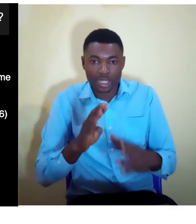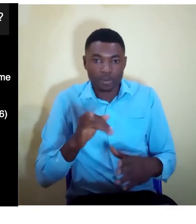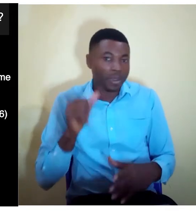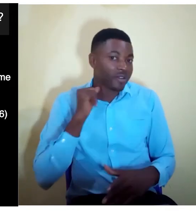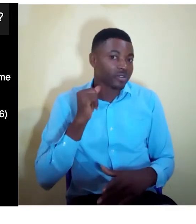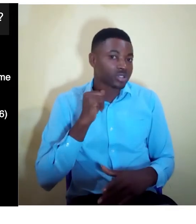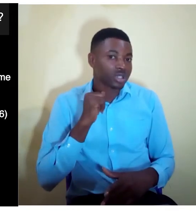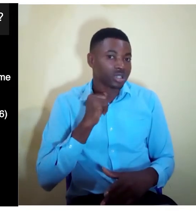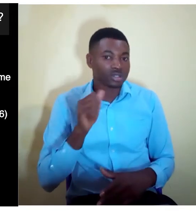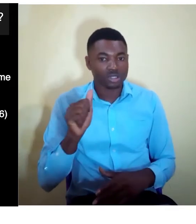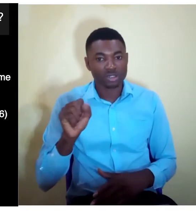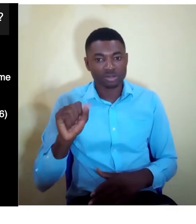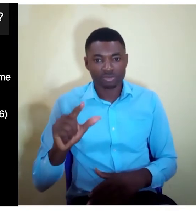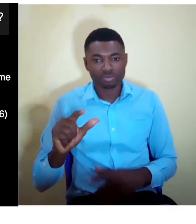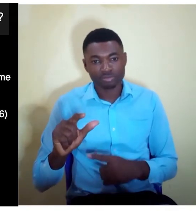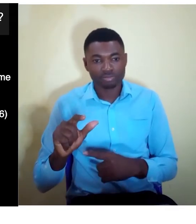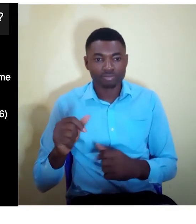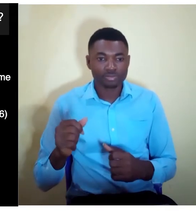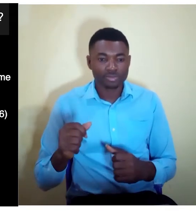Dr. Andrew Foster.